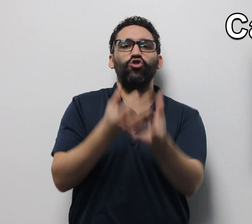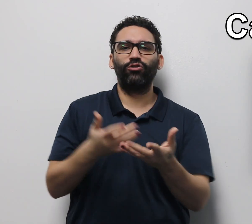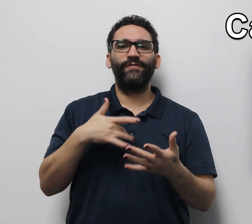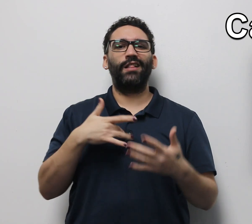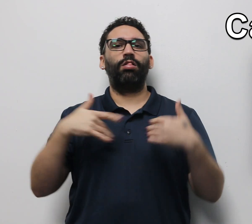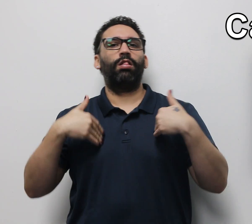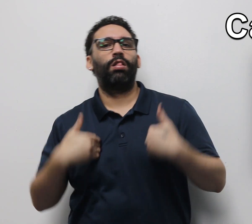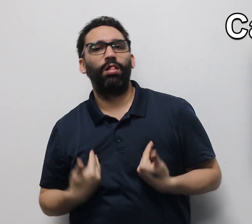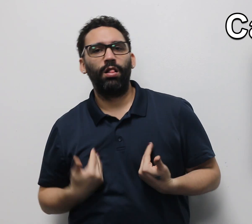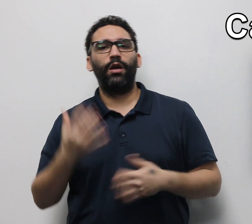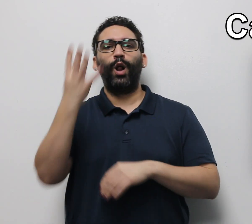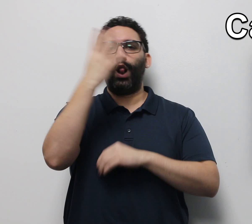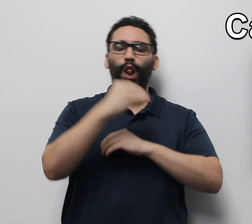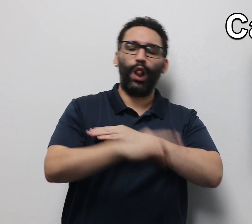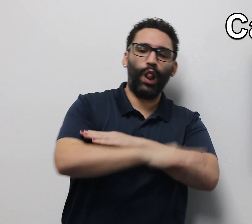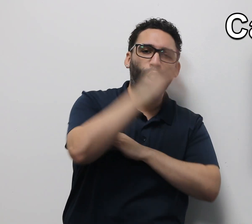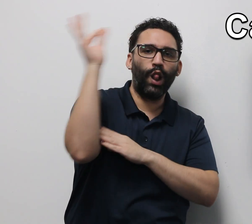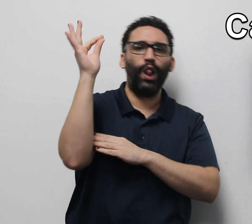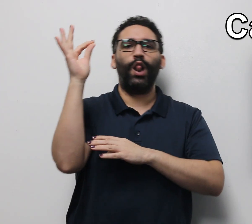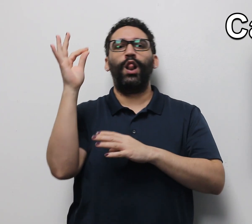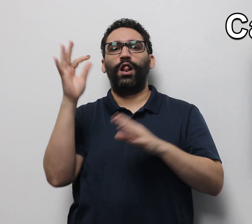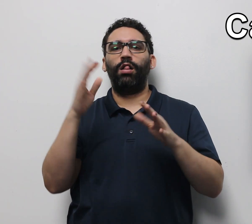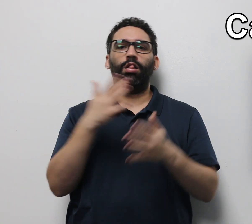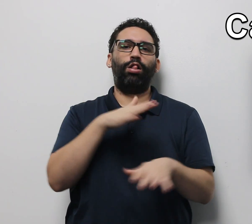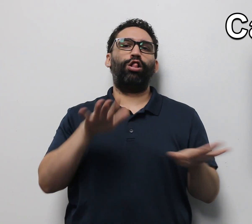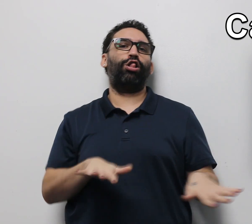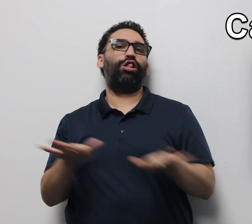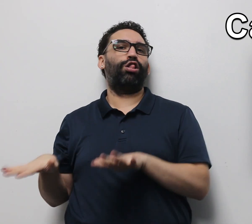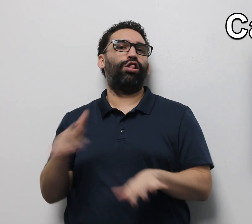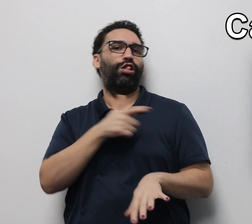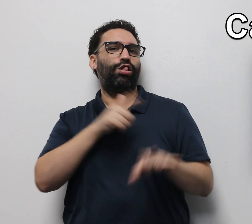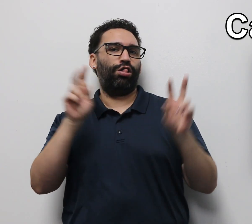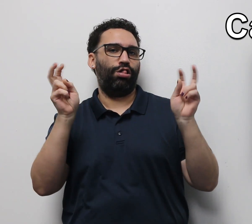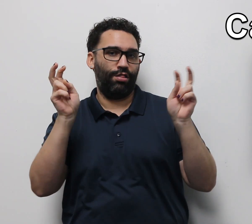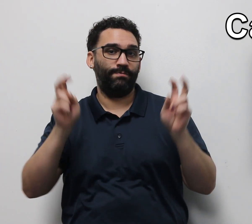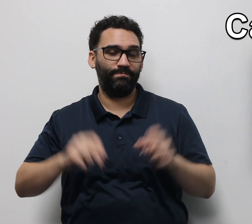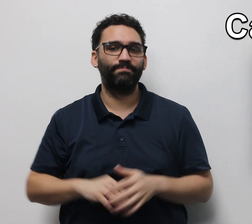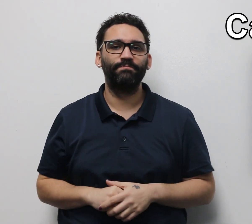sluggish, which can lead to being not as active or less productivity.